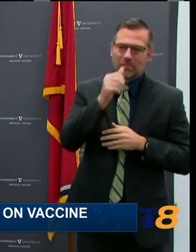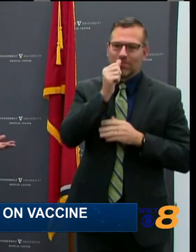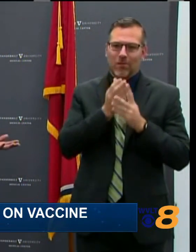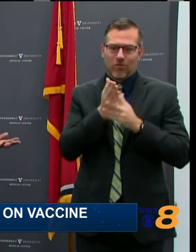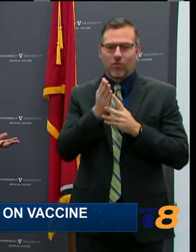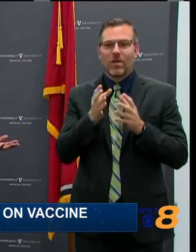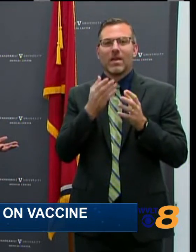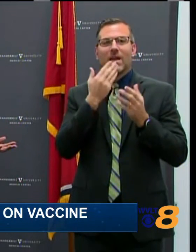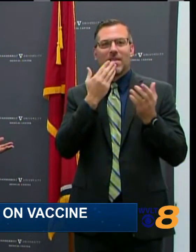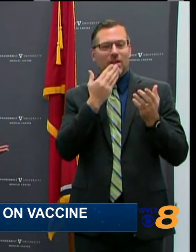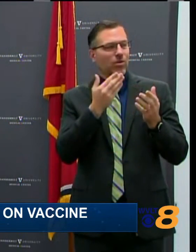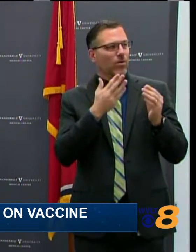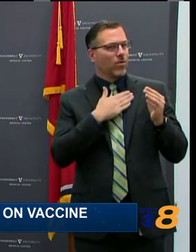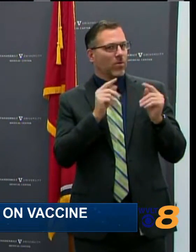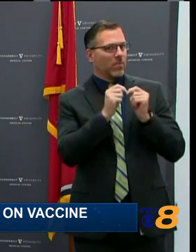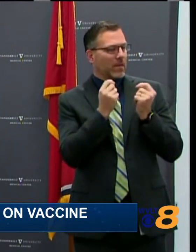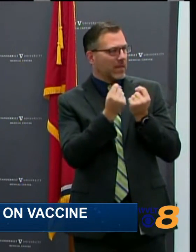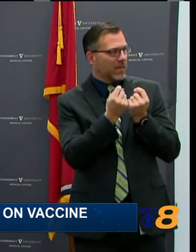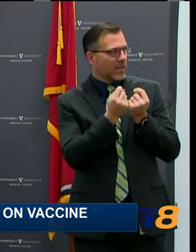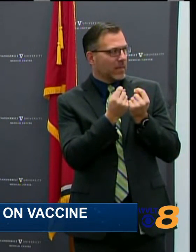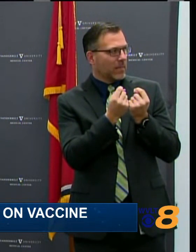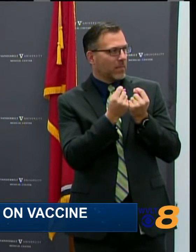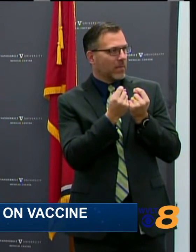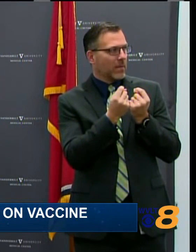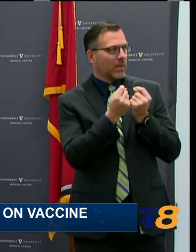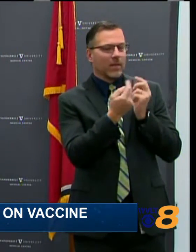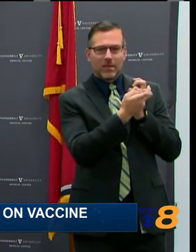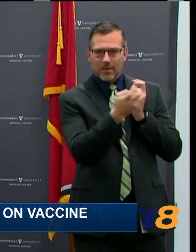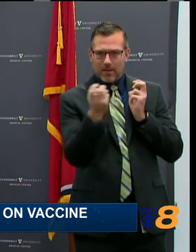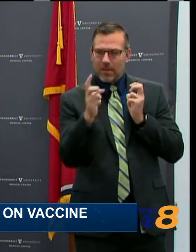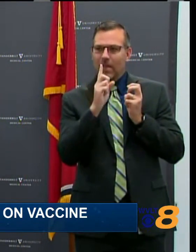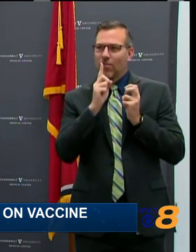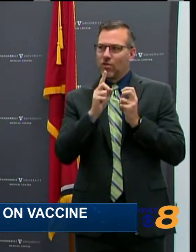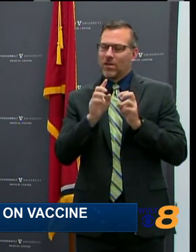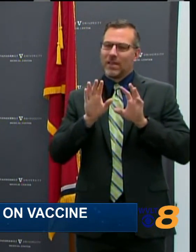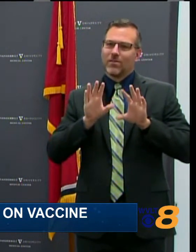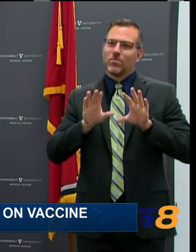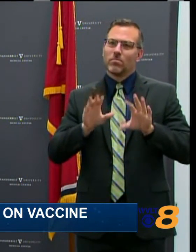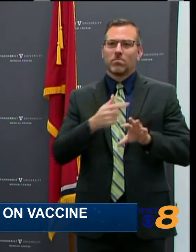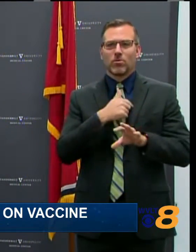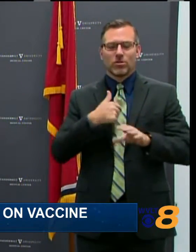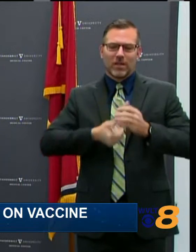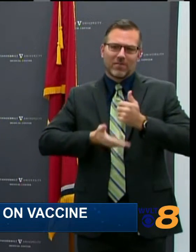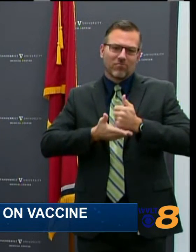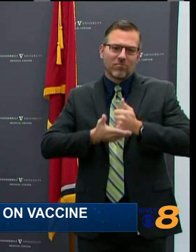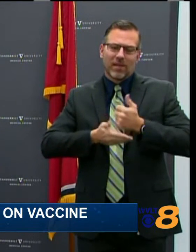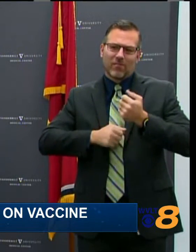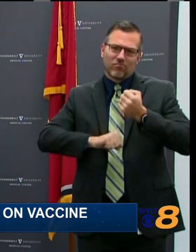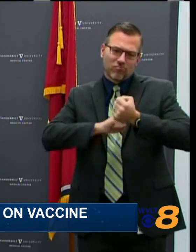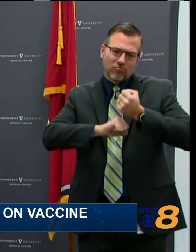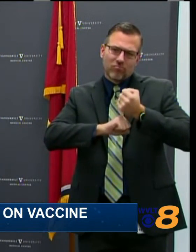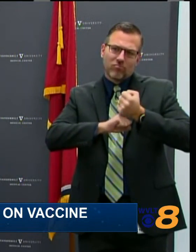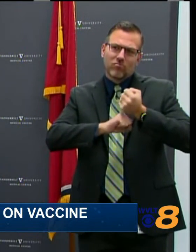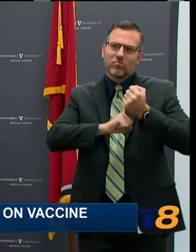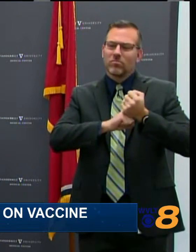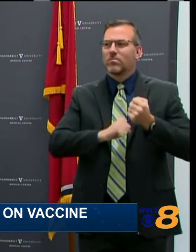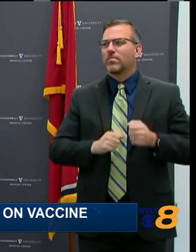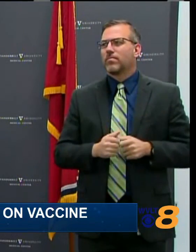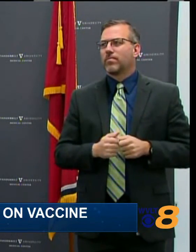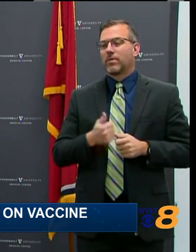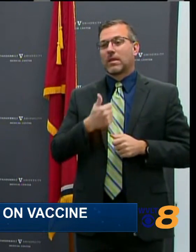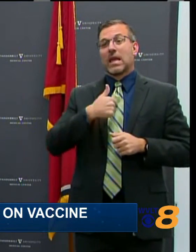say thank you for my team, has pushed us, has been there the whole time with us. As a environmental service